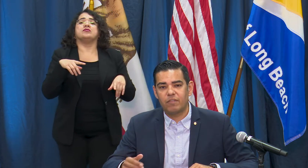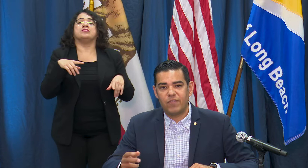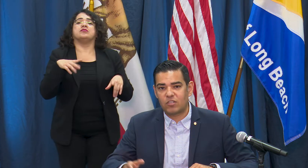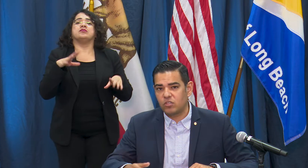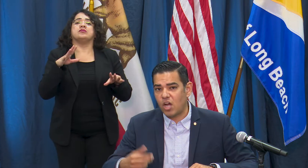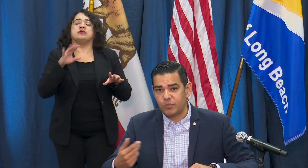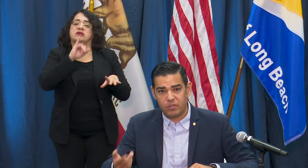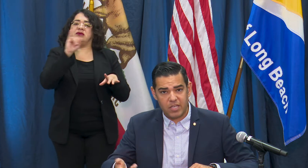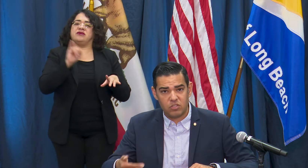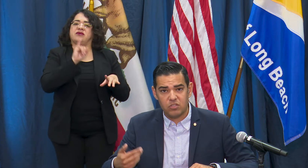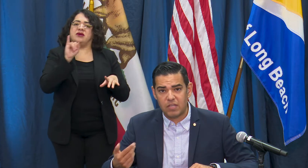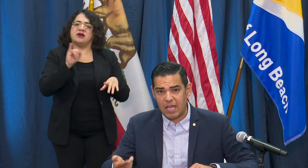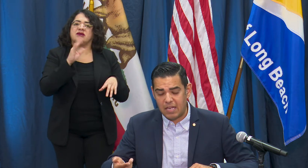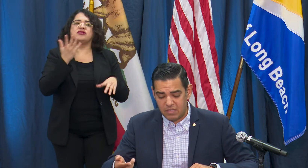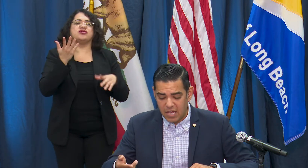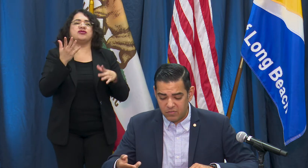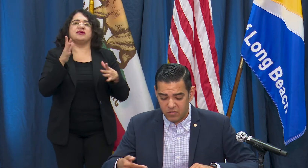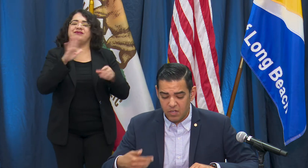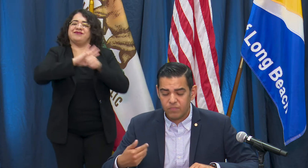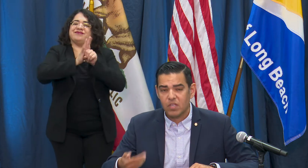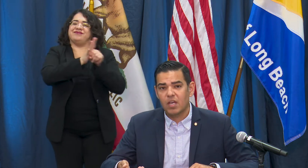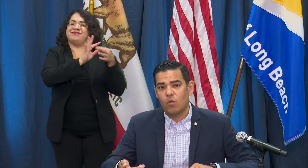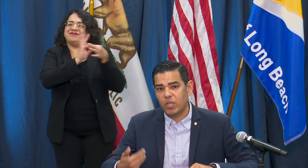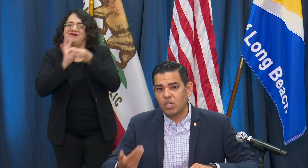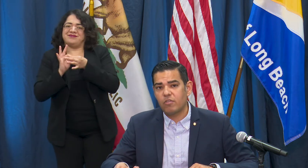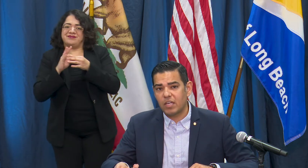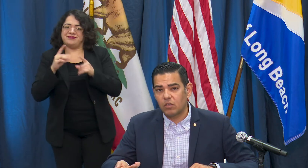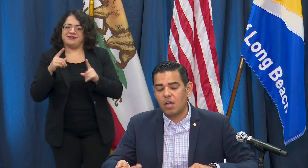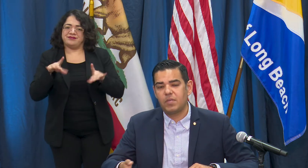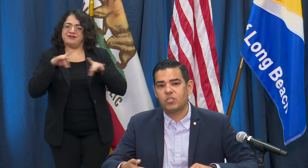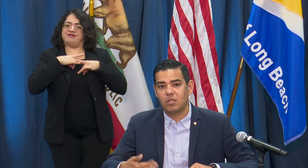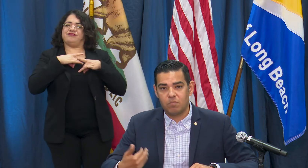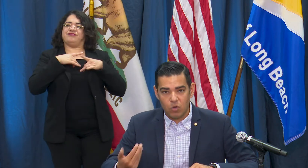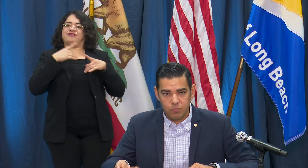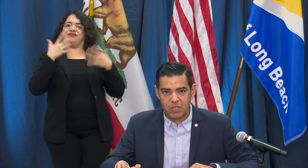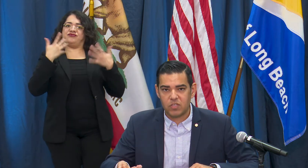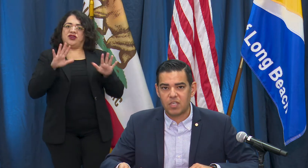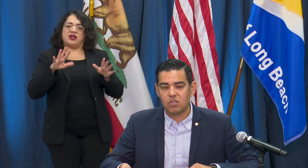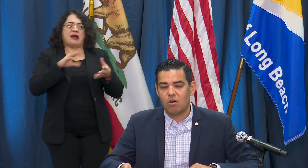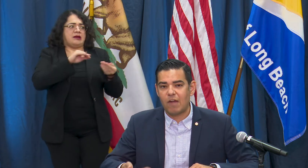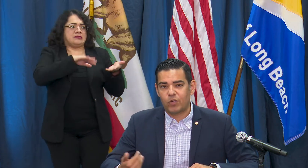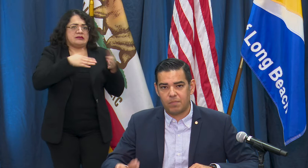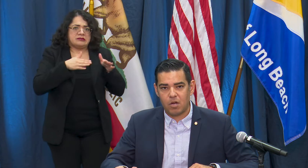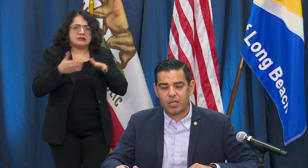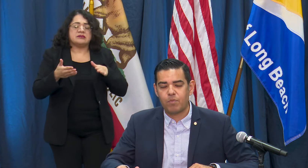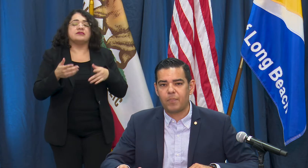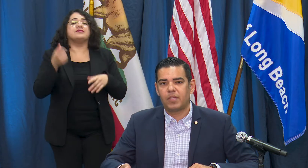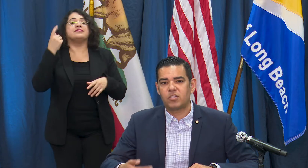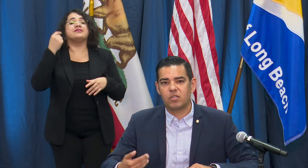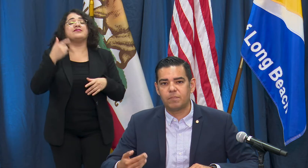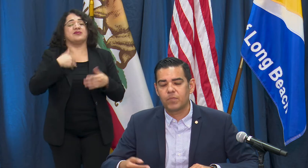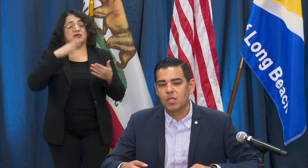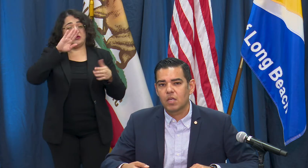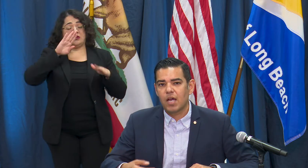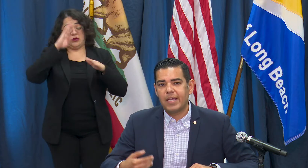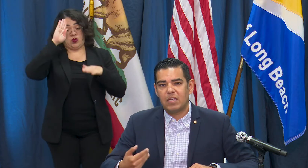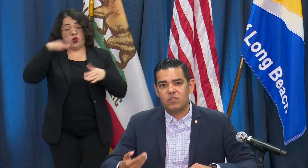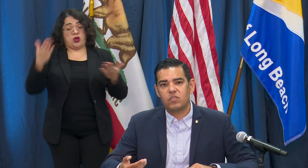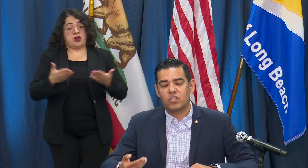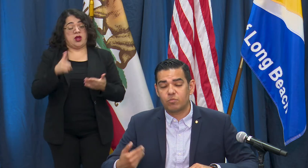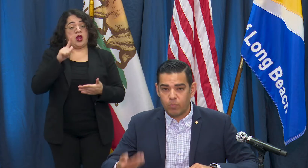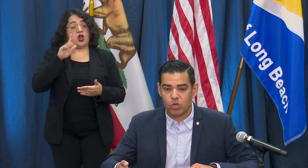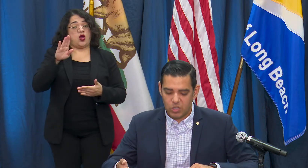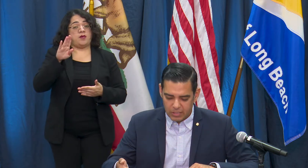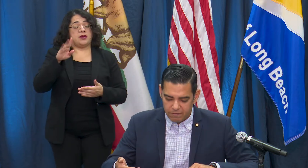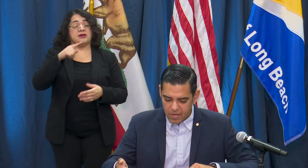of infections, hospitalizations, and deaths. We know that in Long Beach and in most big cities, our African-American population